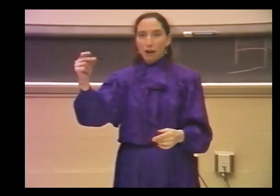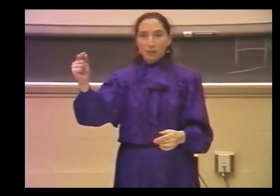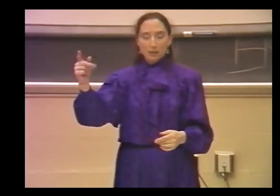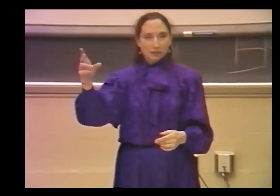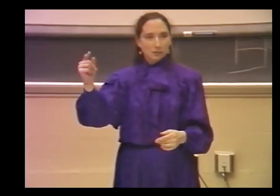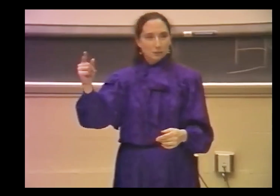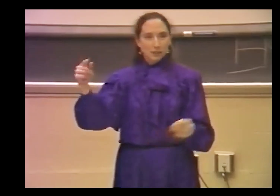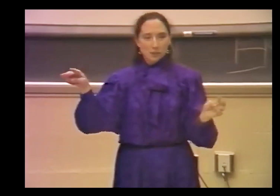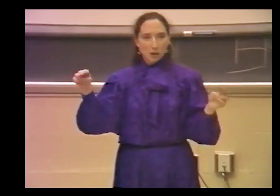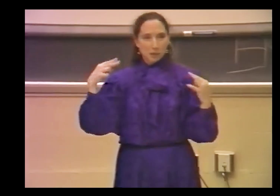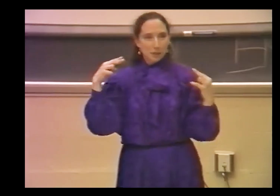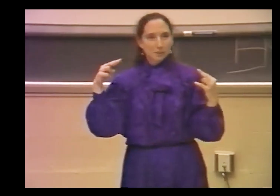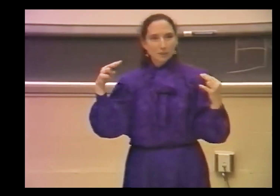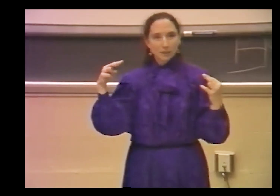dog, please watch me,